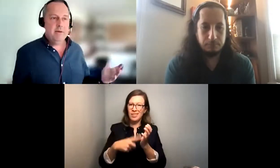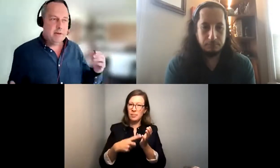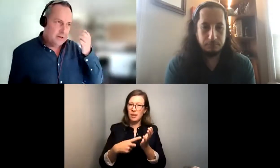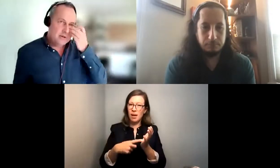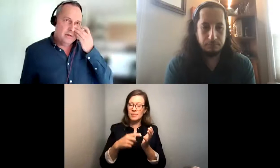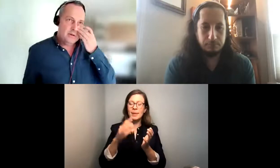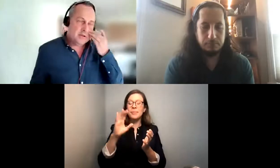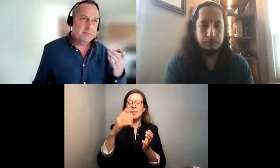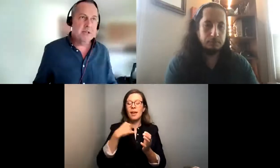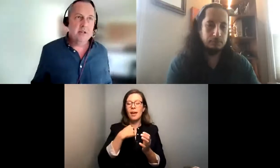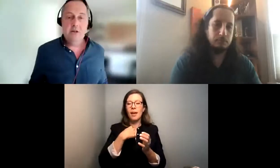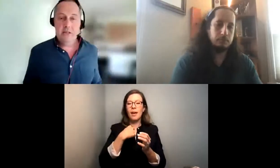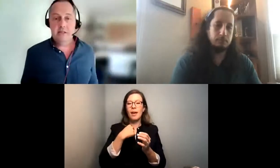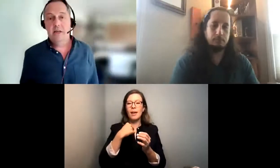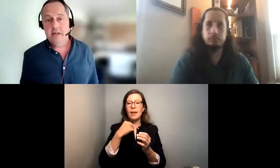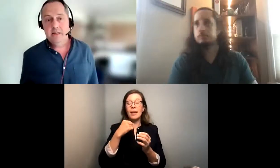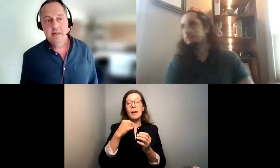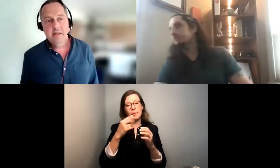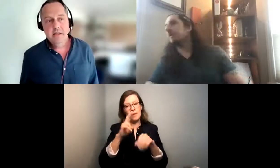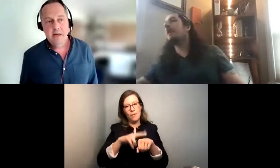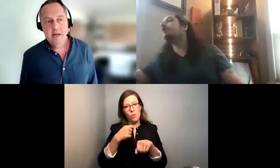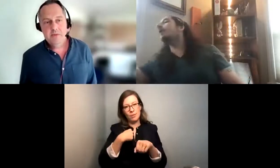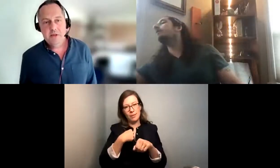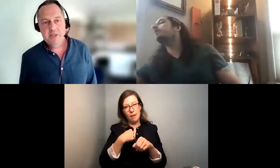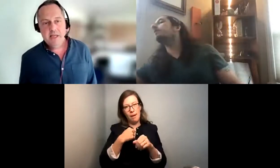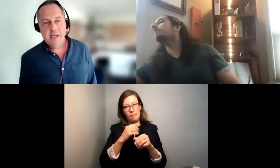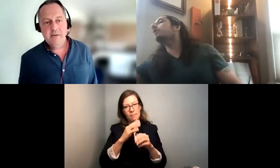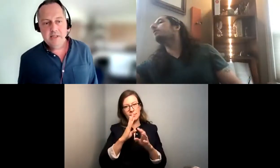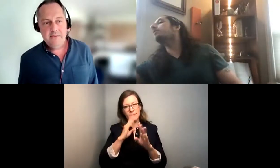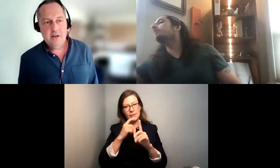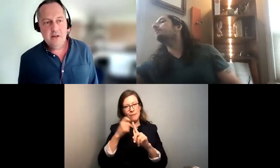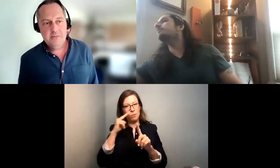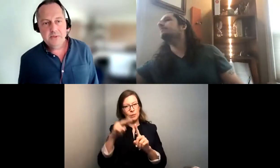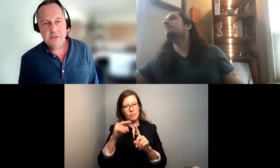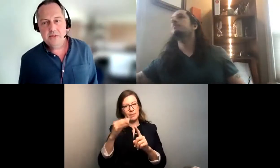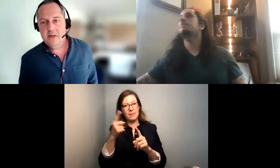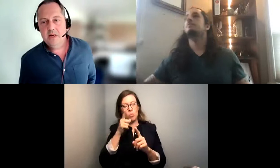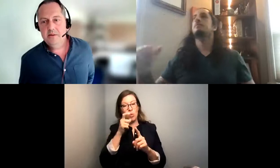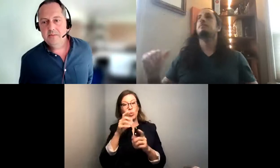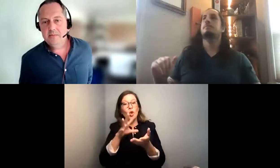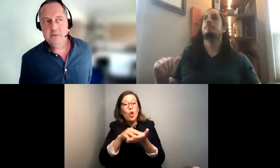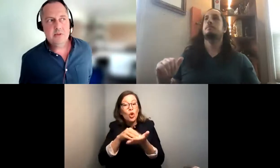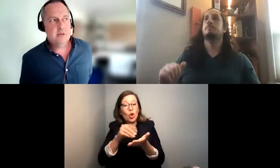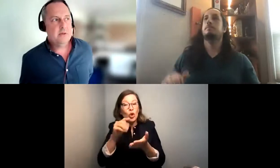speaking now as somebody learning to sign, seeking out the deaf clubs,